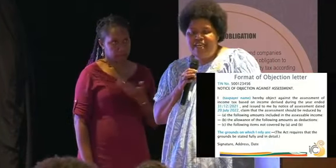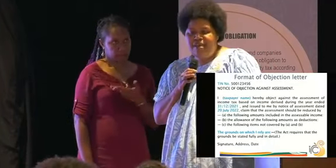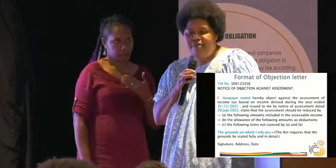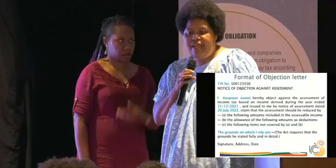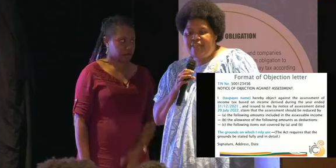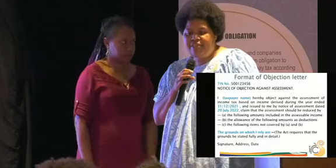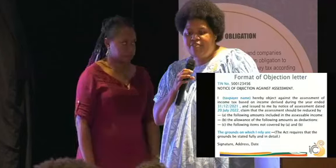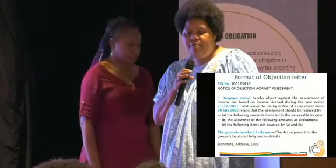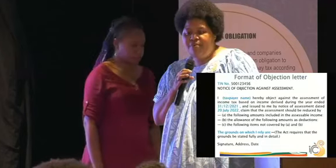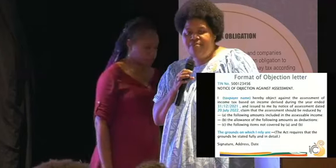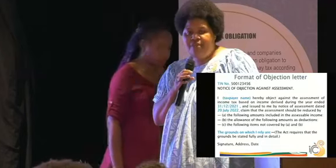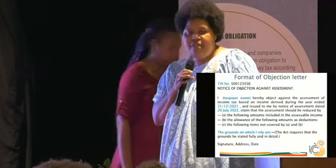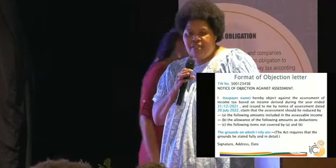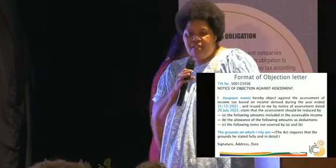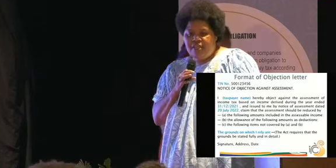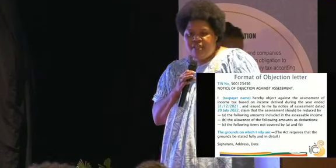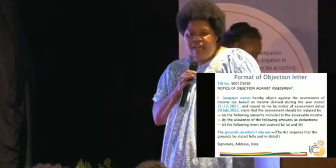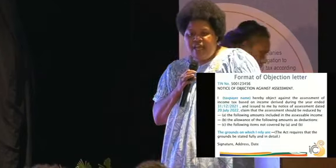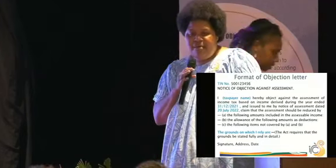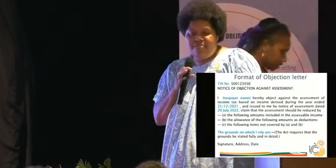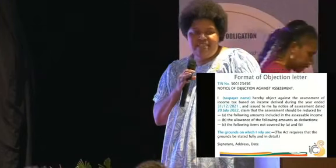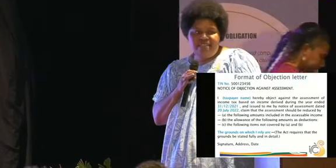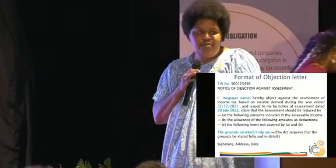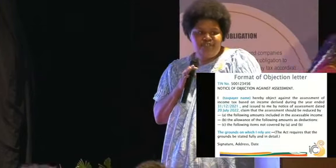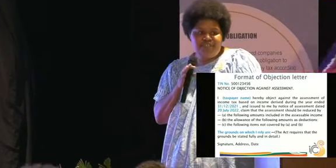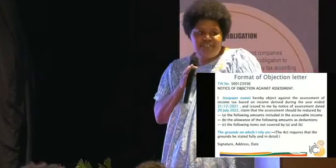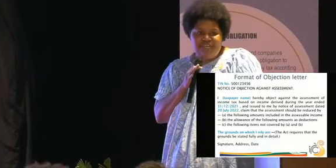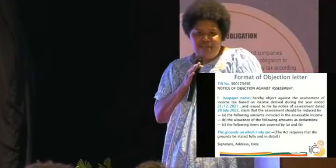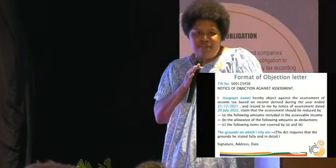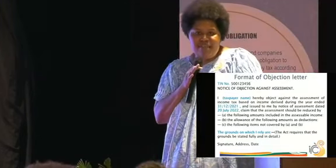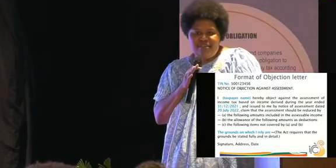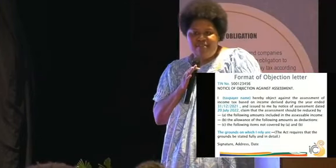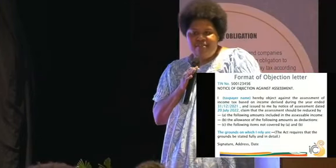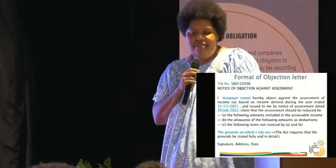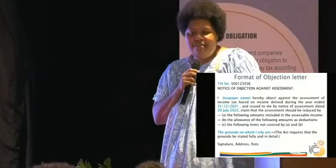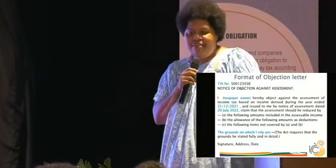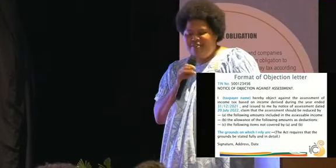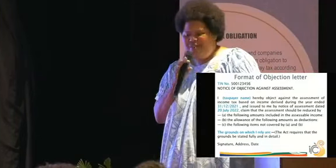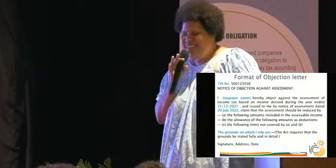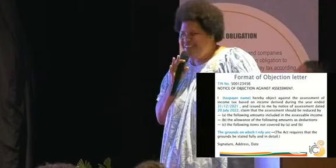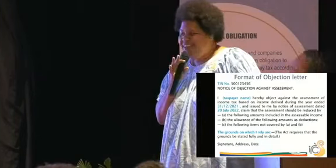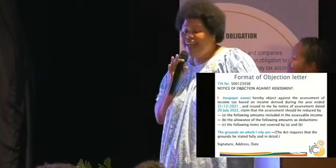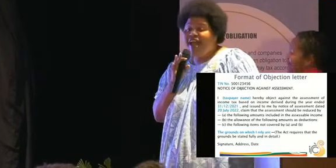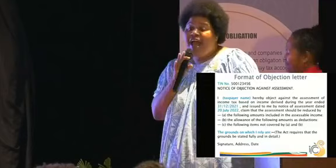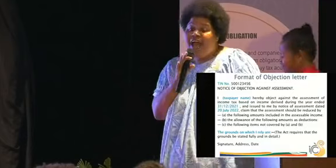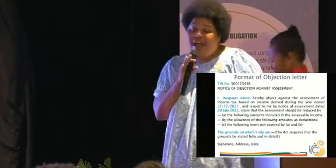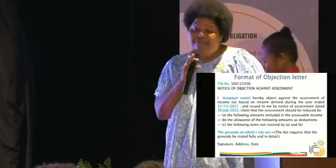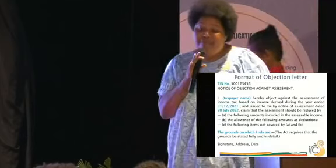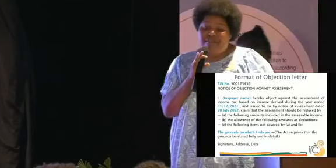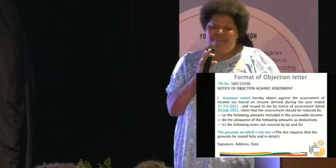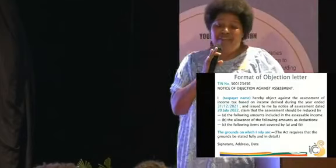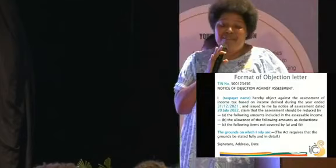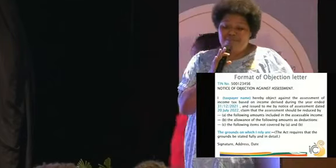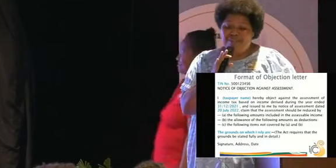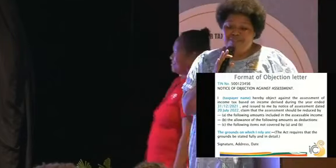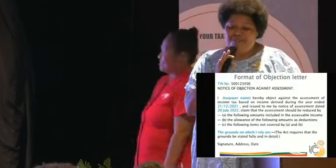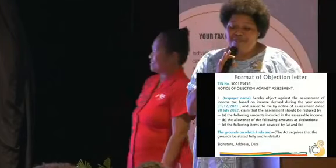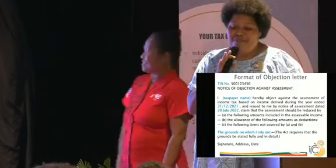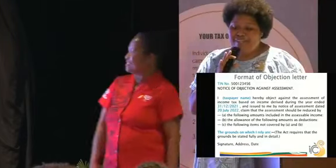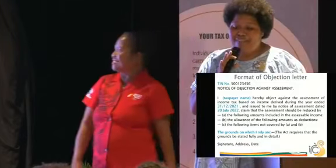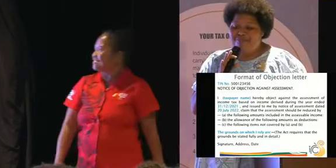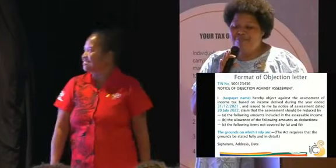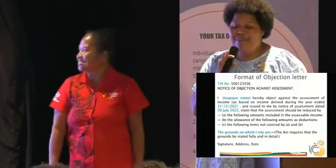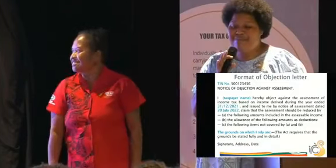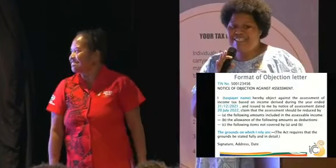your TIN number at the top. That's a bullshit TIN number. Sorry. 500 1